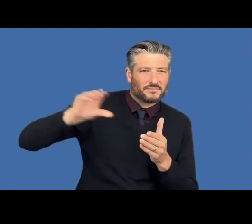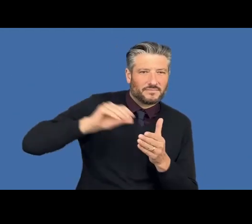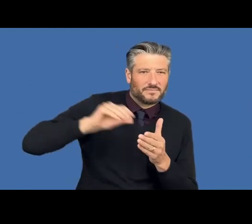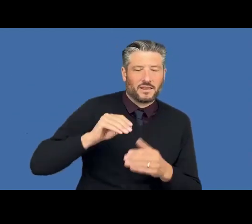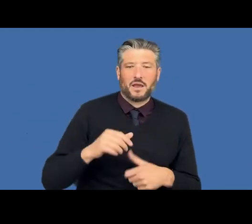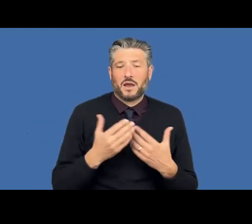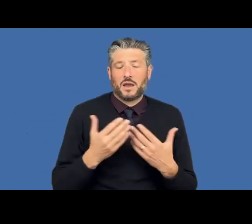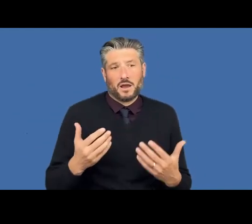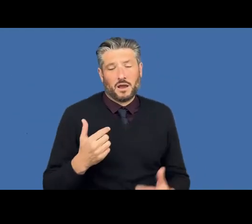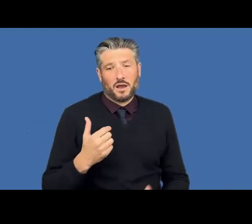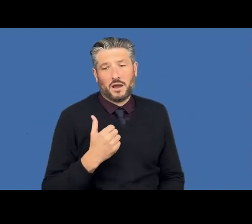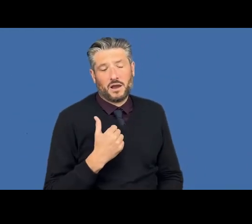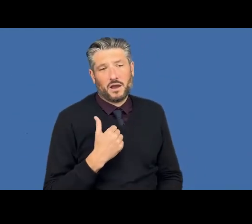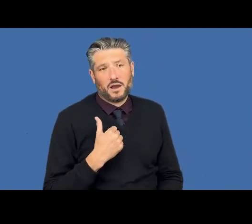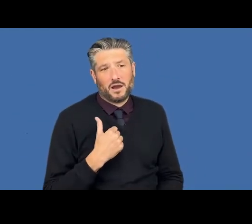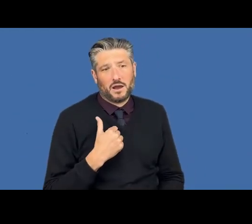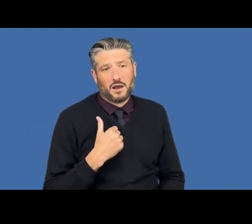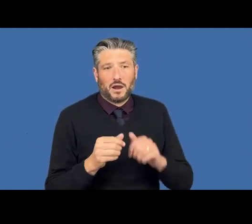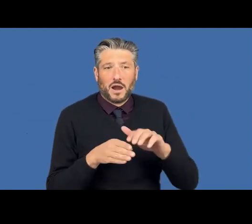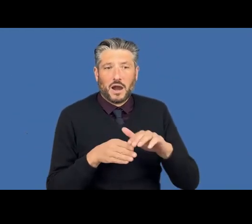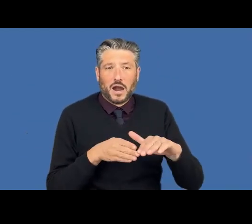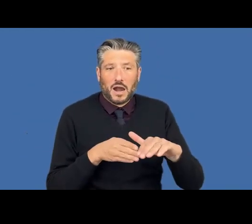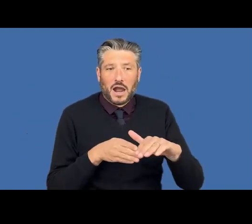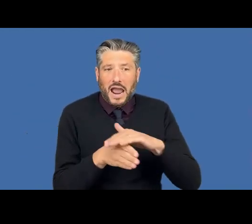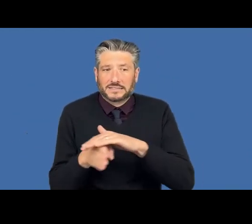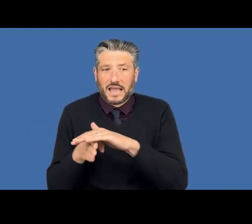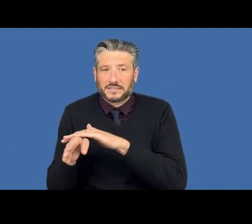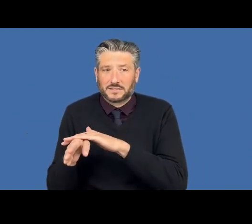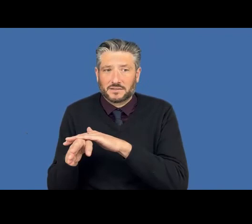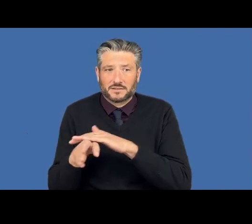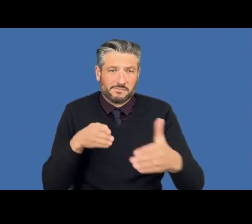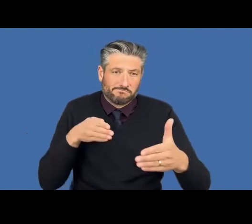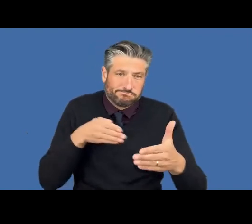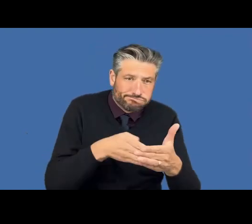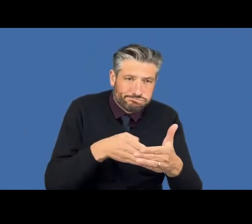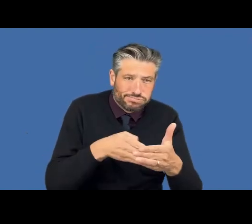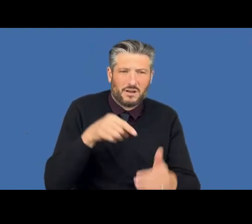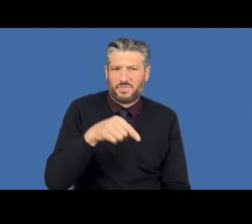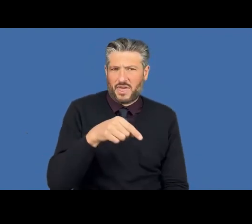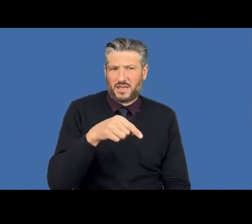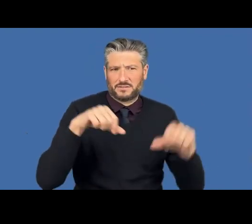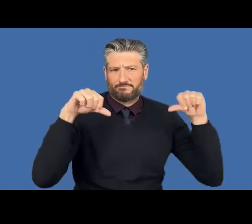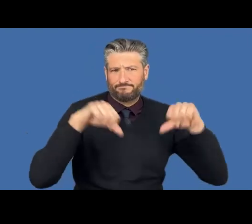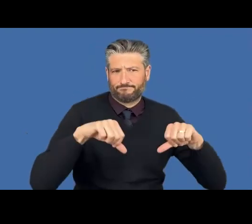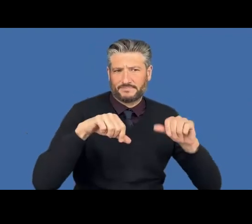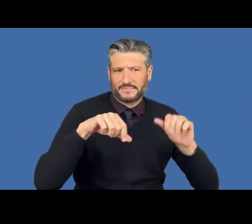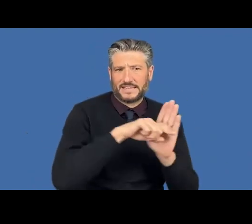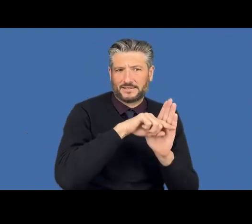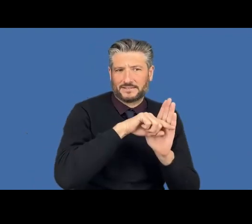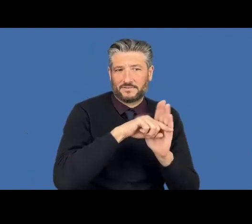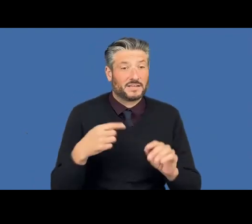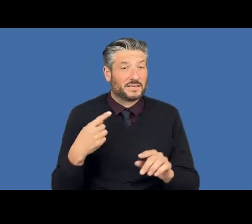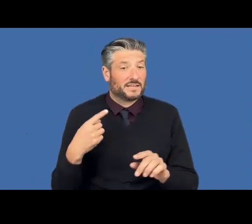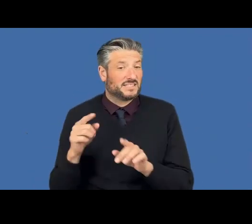because inaccessibility is a negative externality of the production and planning process. We all